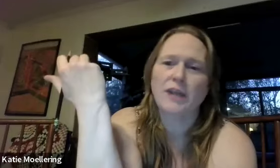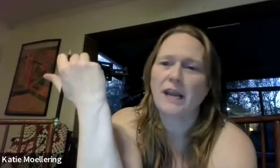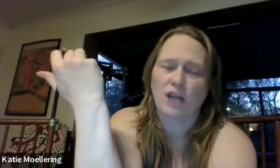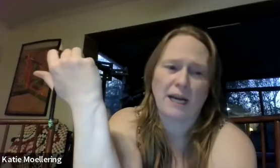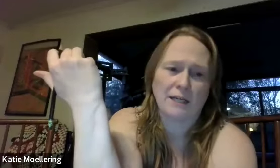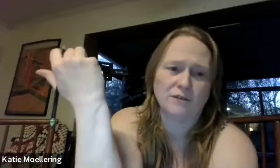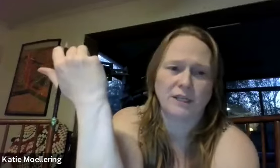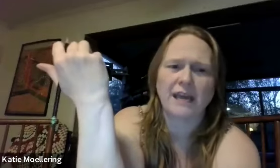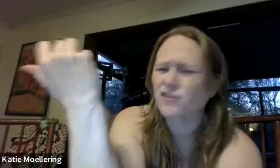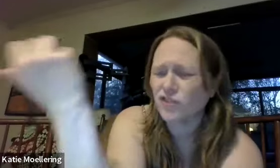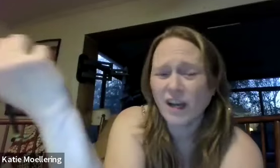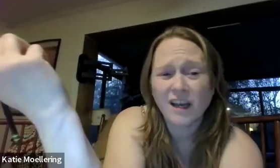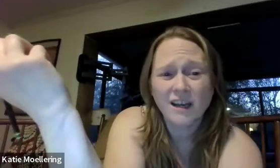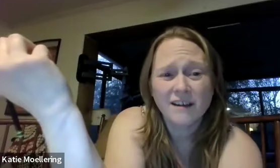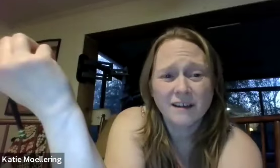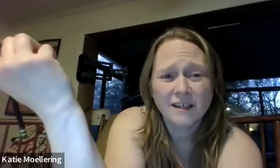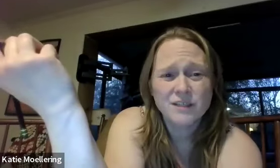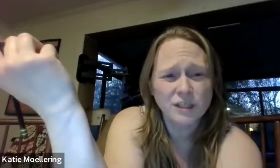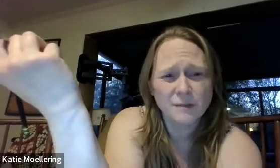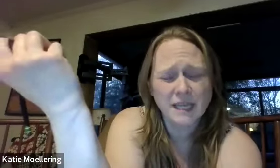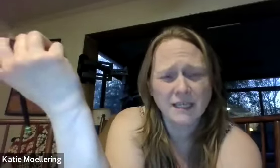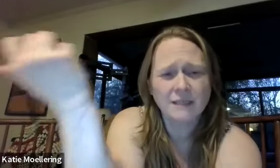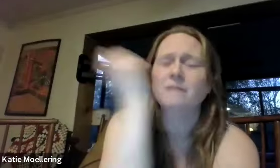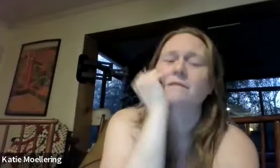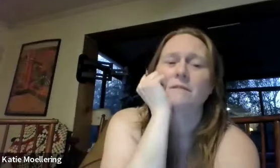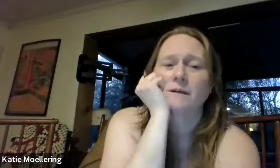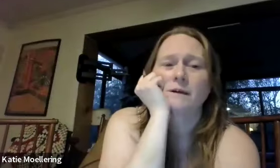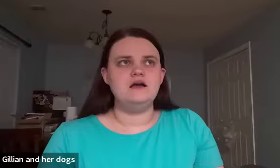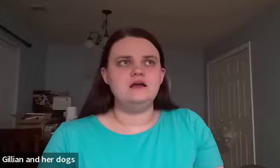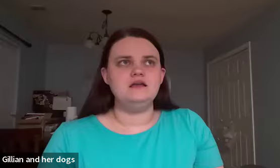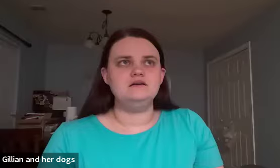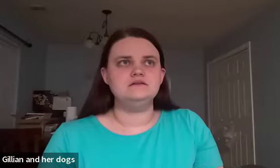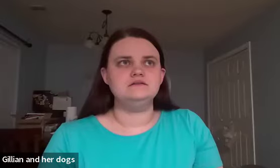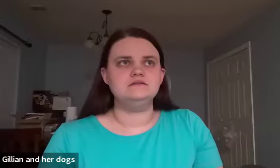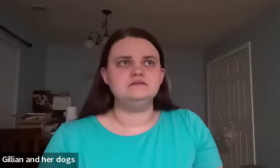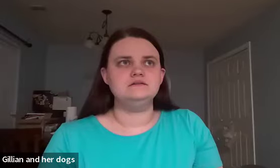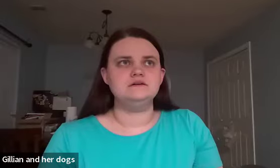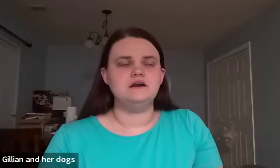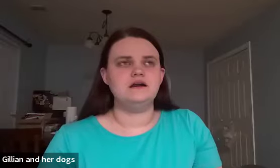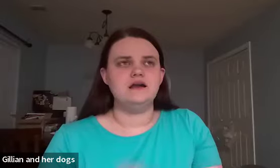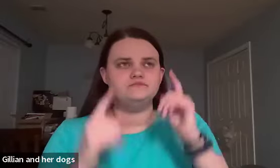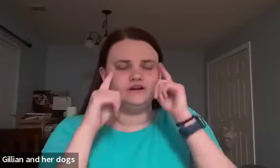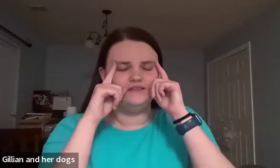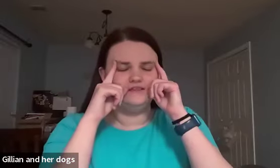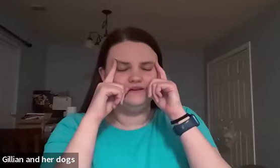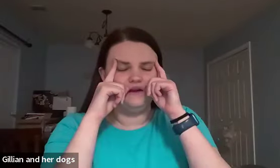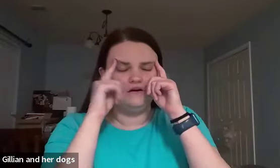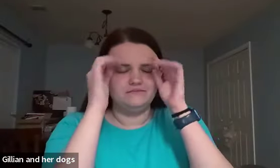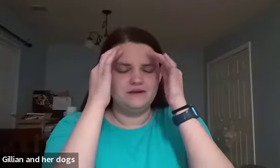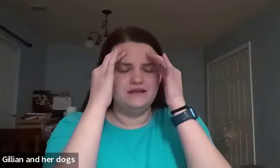have change. Like extra? Do you know what I'm saying? Like, I'm trying to think of how